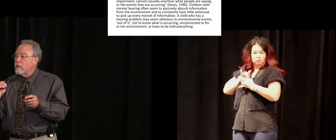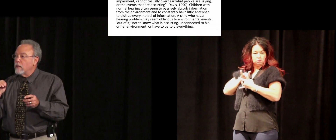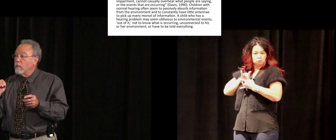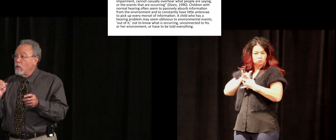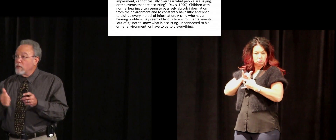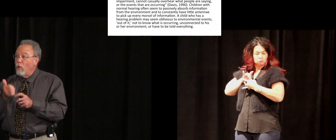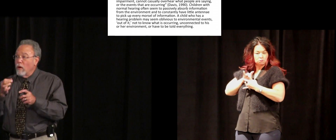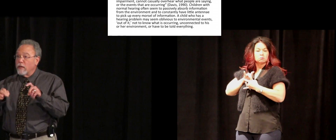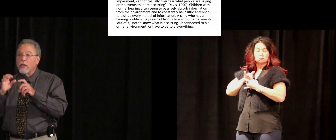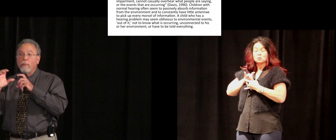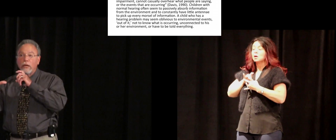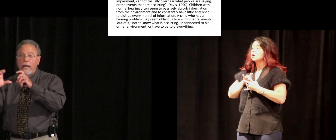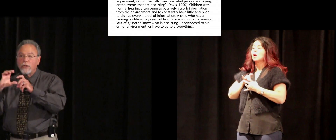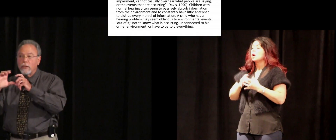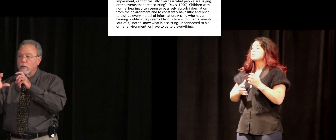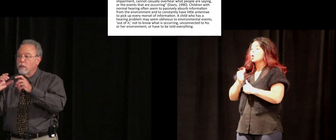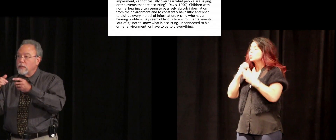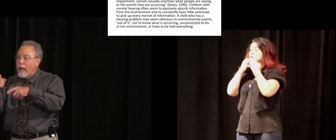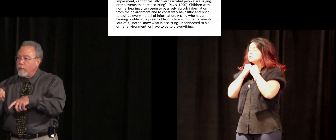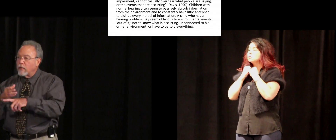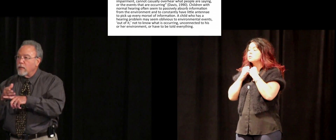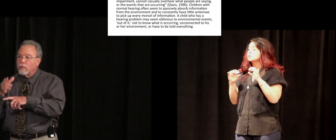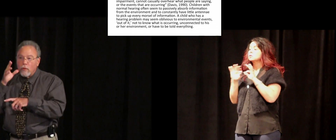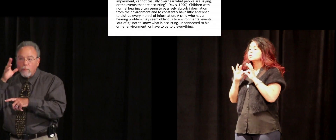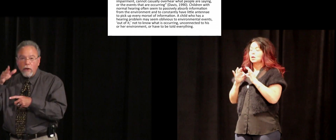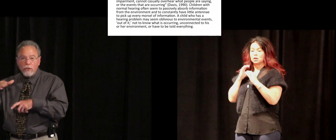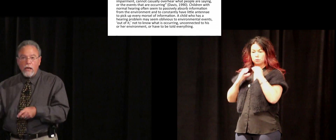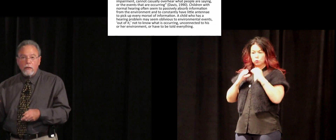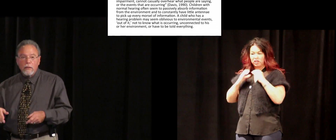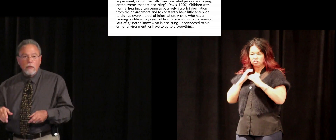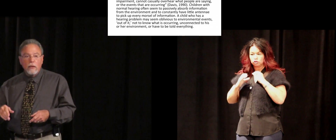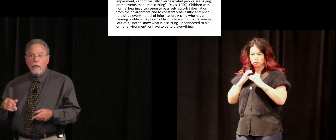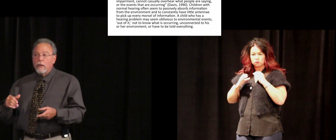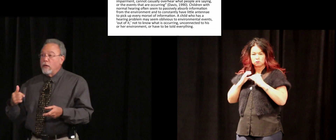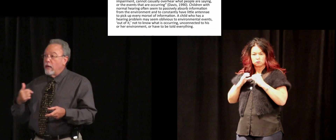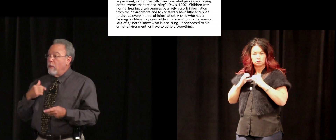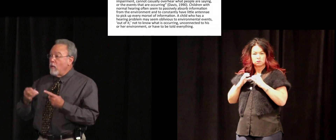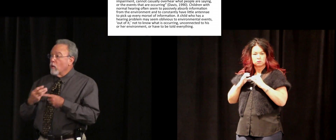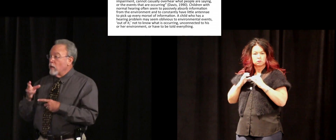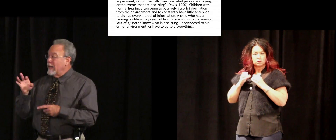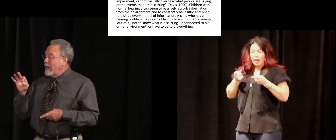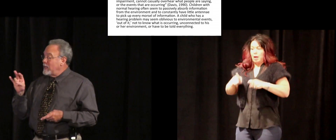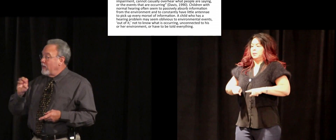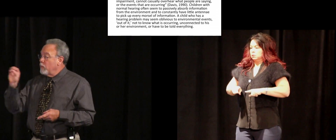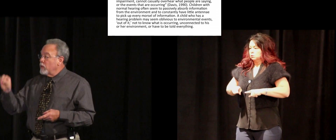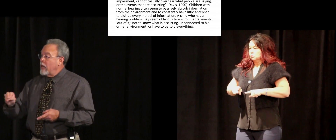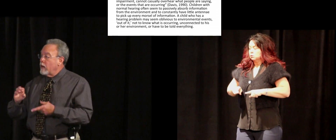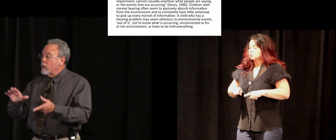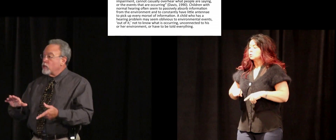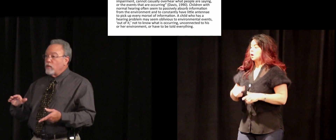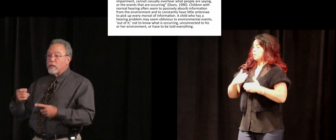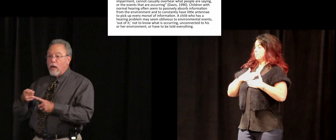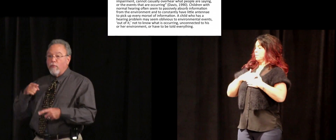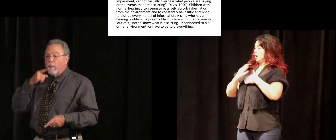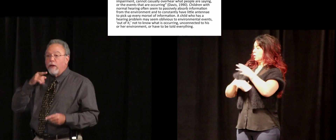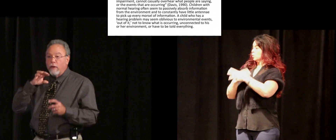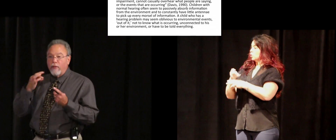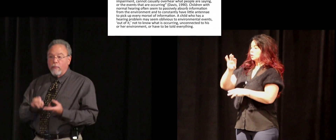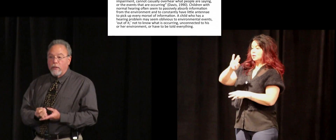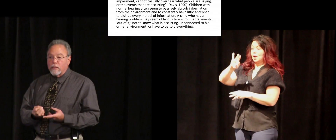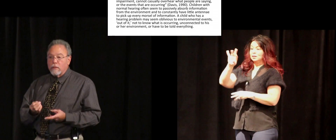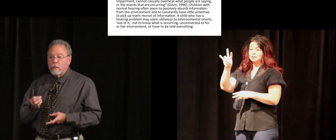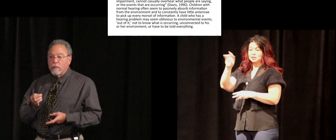When I greet all the parents who bring their 250 new students every year to NTID for that summer vestibule program I